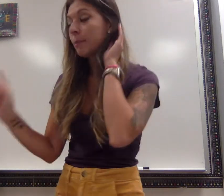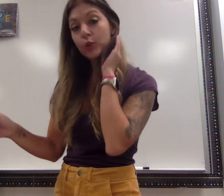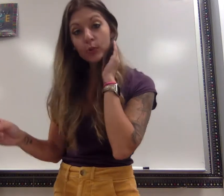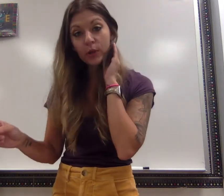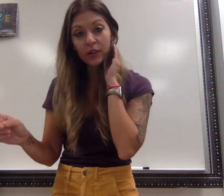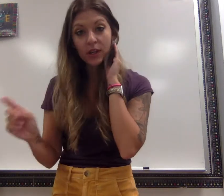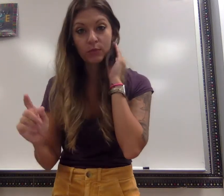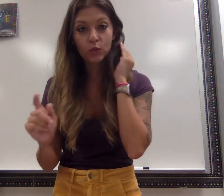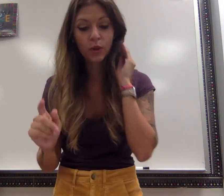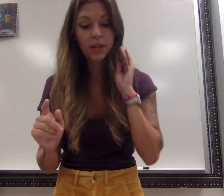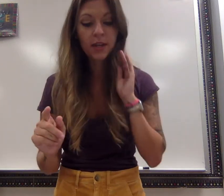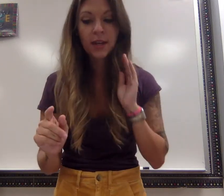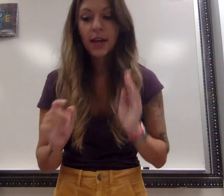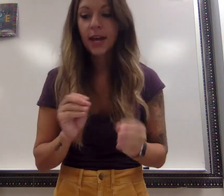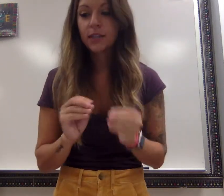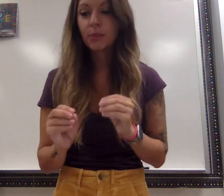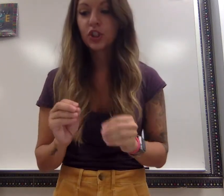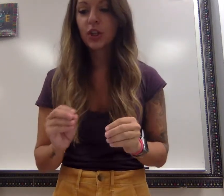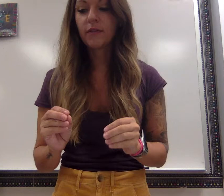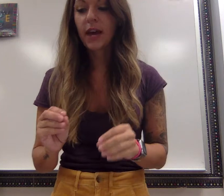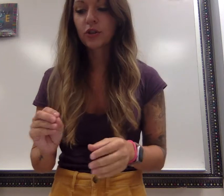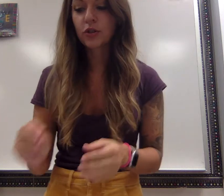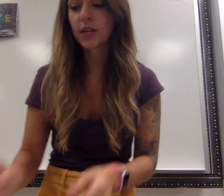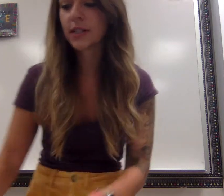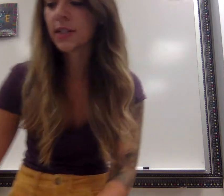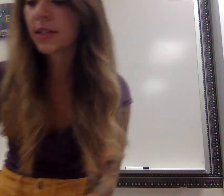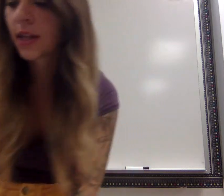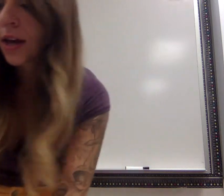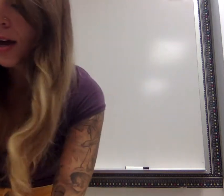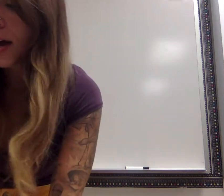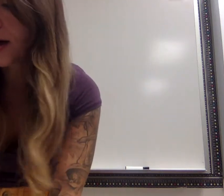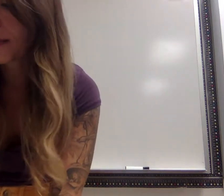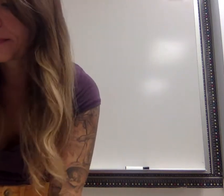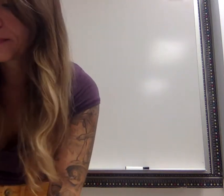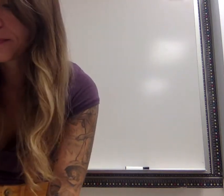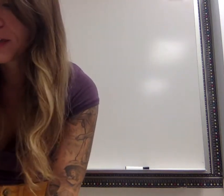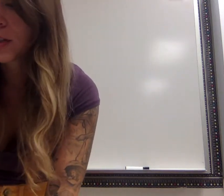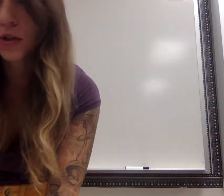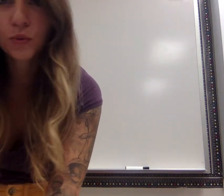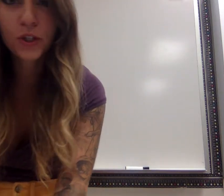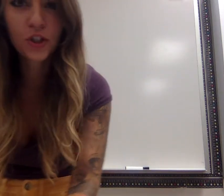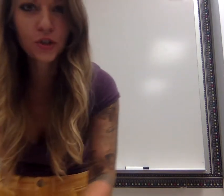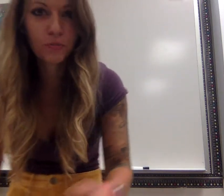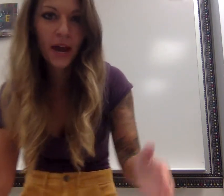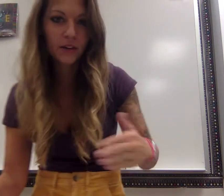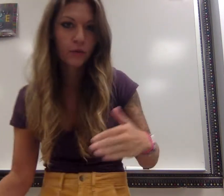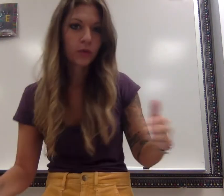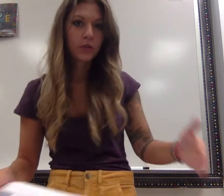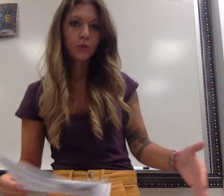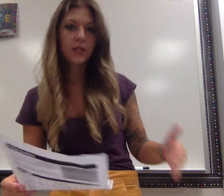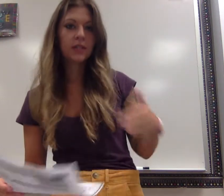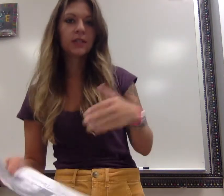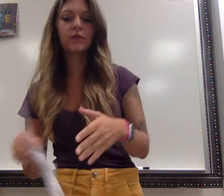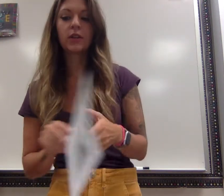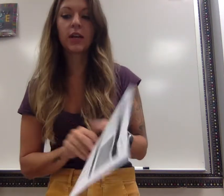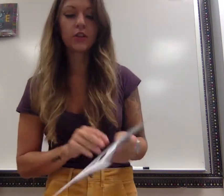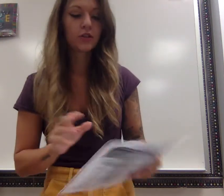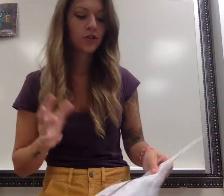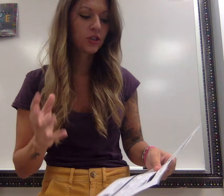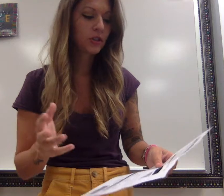blue book that comes with it has a bunch of exercises to switch back and forth between different letters just to